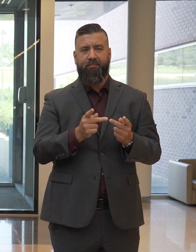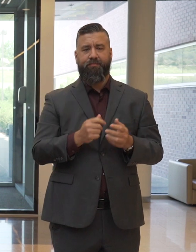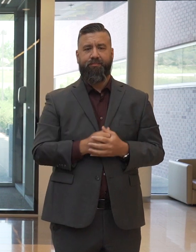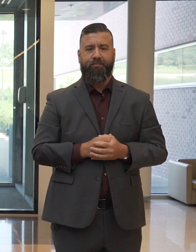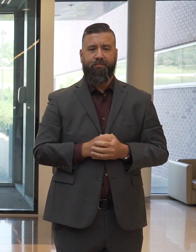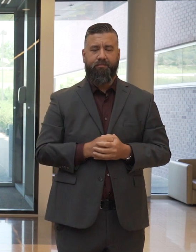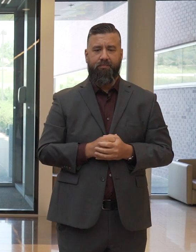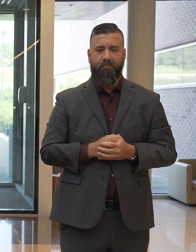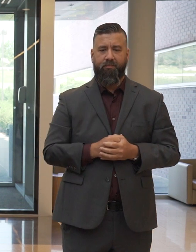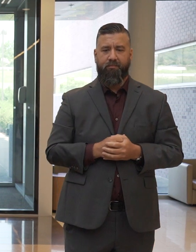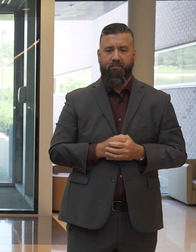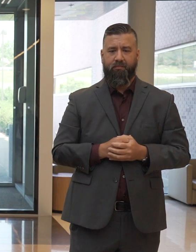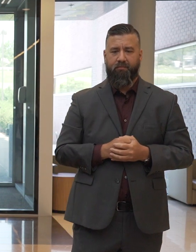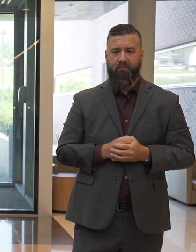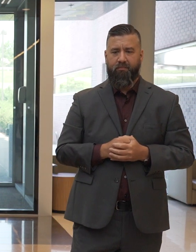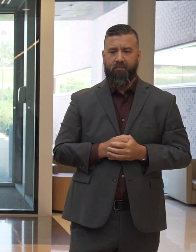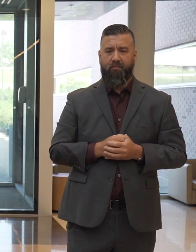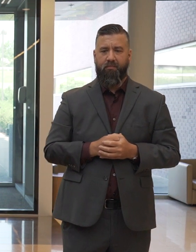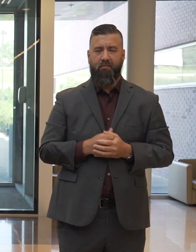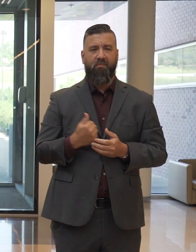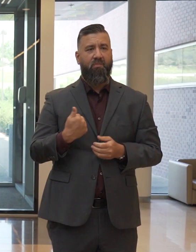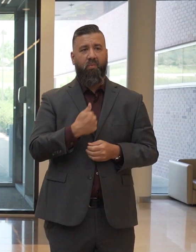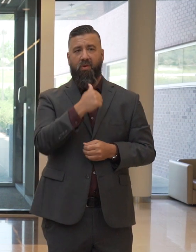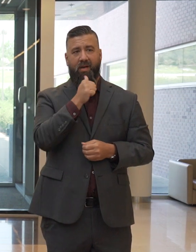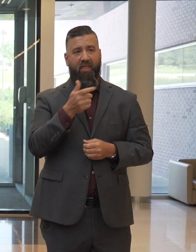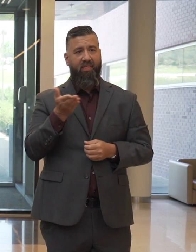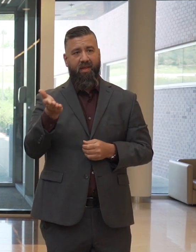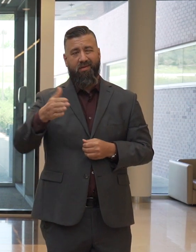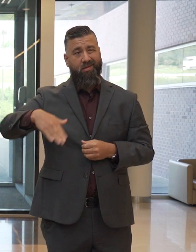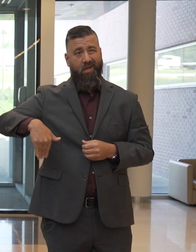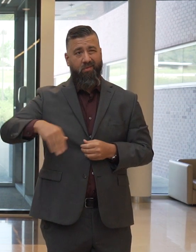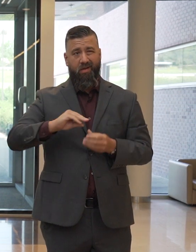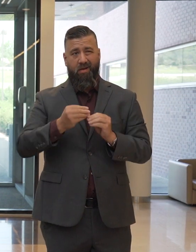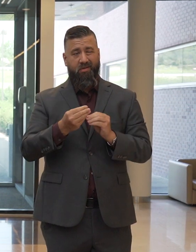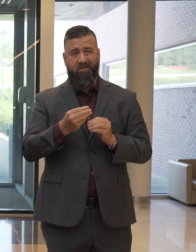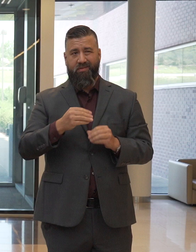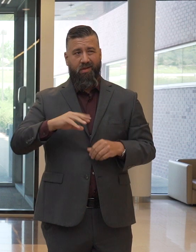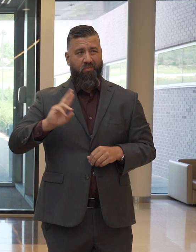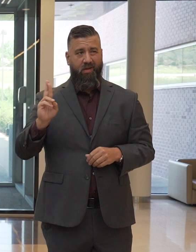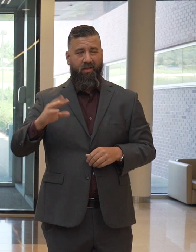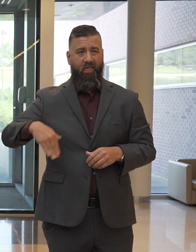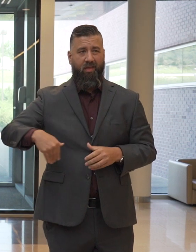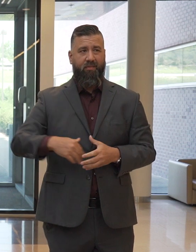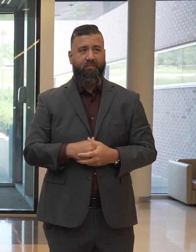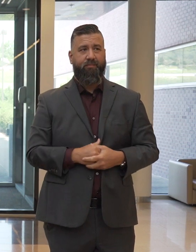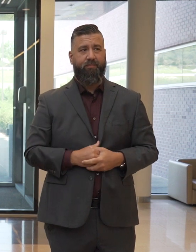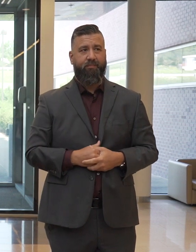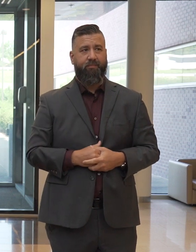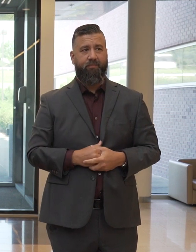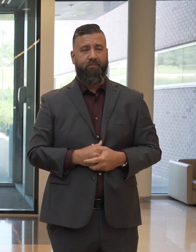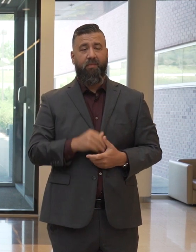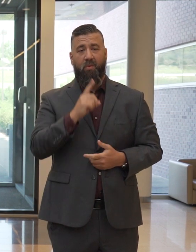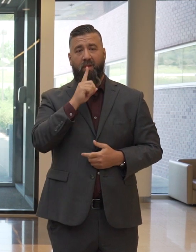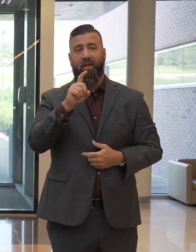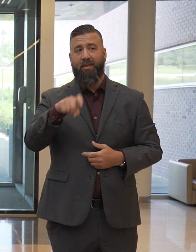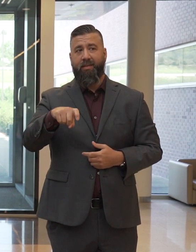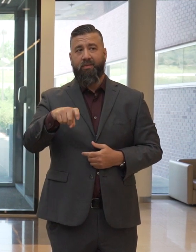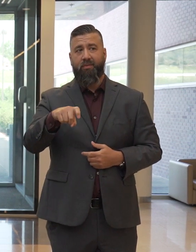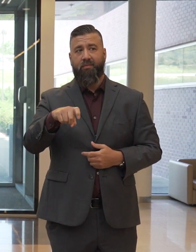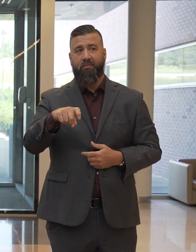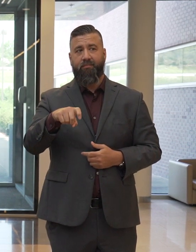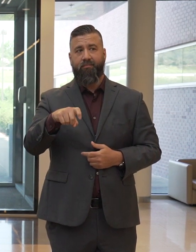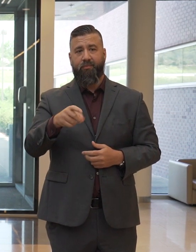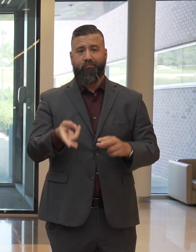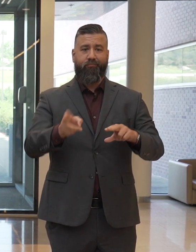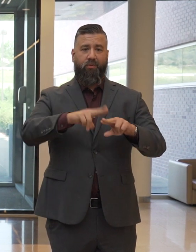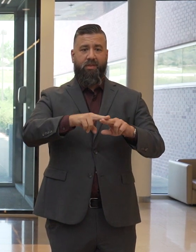questions. But we are not where we need to be in vaccinations. We're not close, and we really need to turn